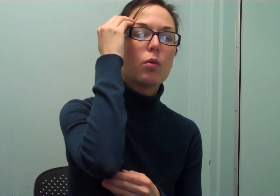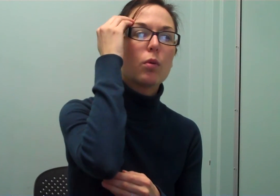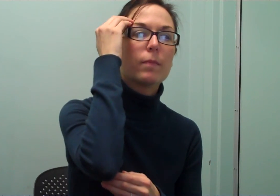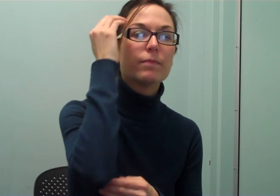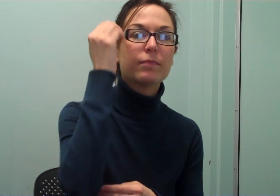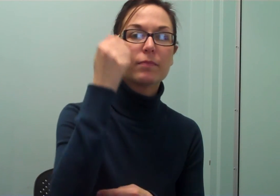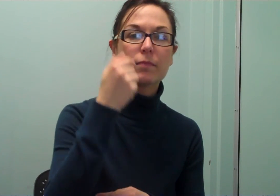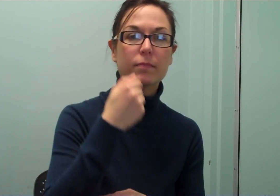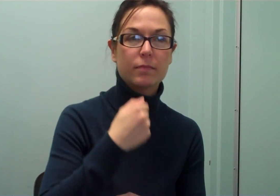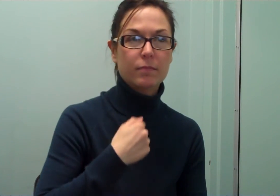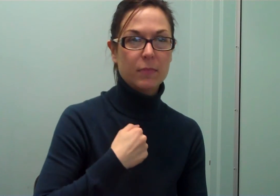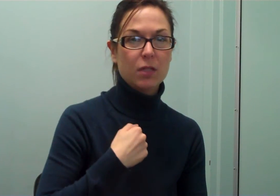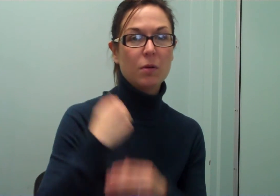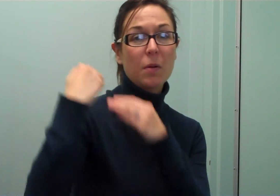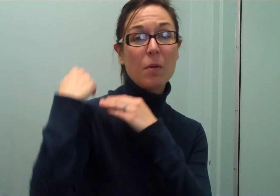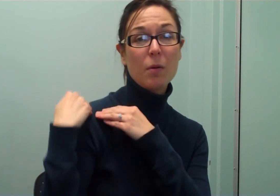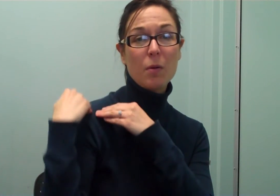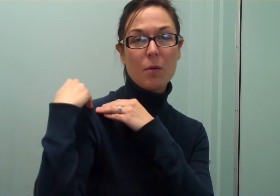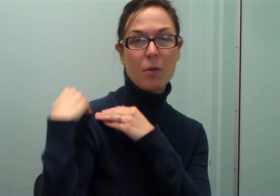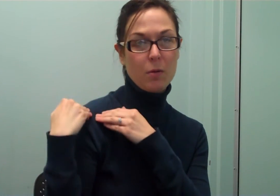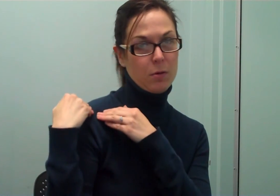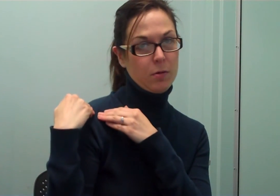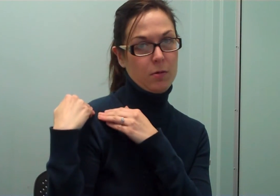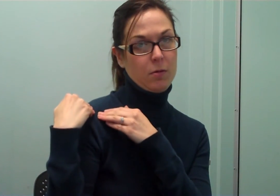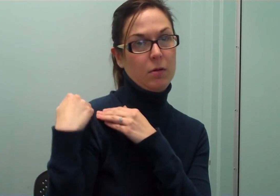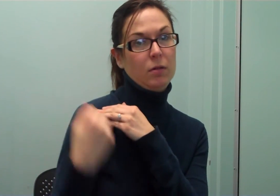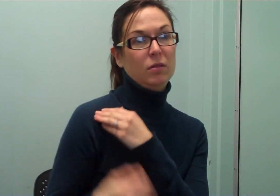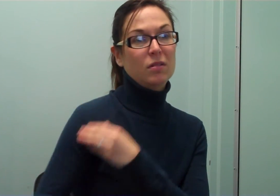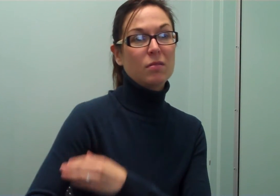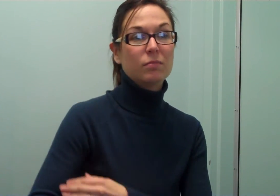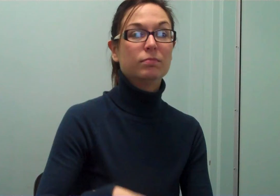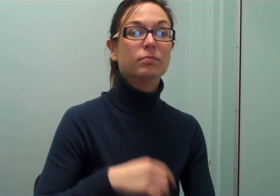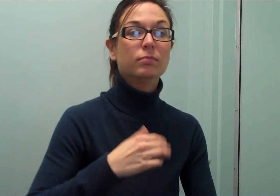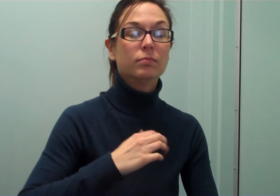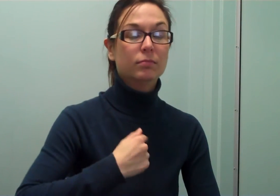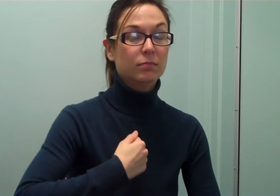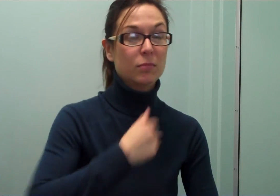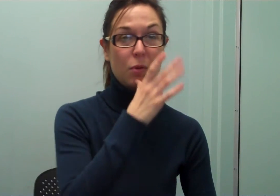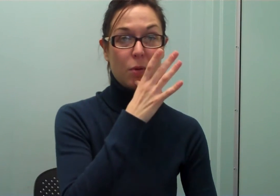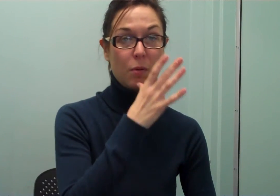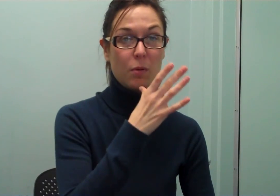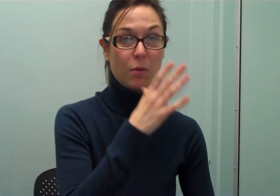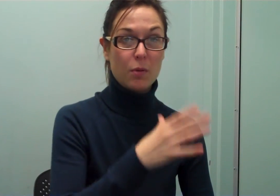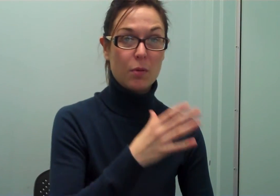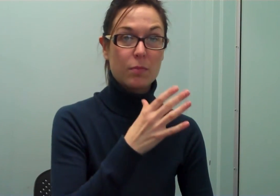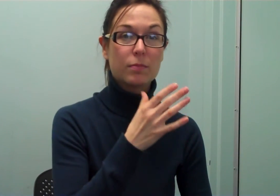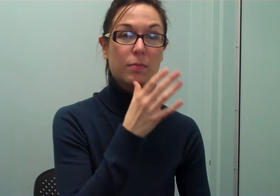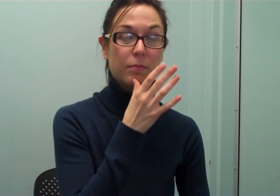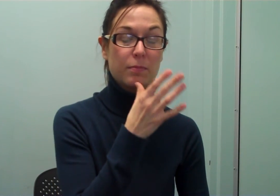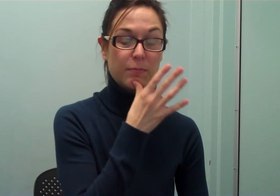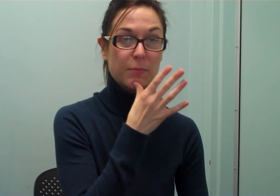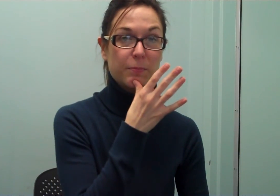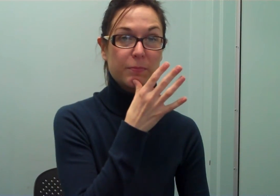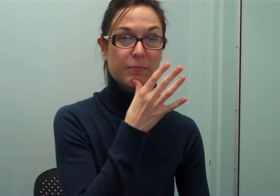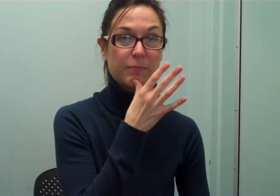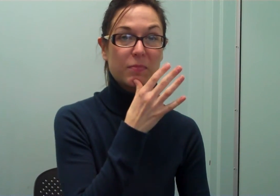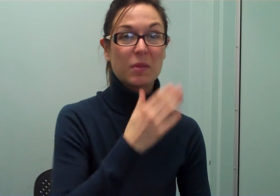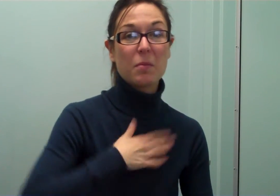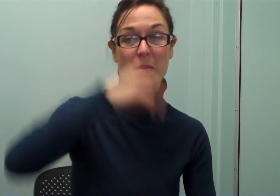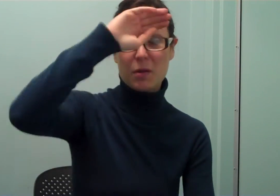mother. And my life revolves around my son's life. I don't have a boyfriend at the